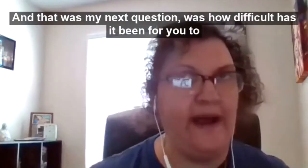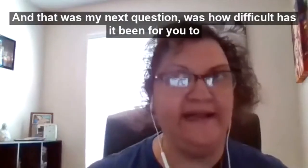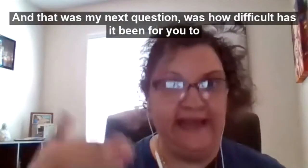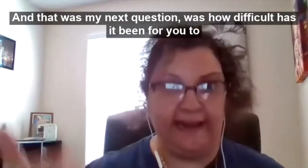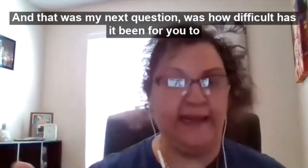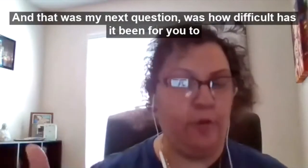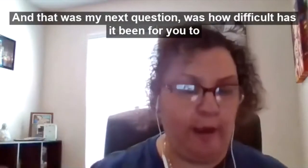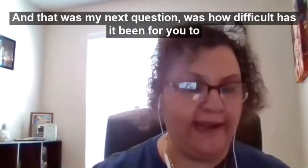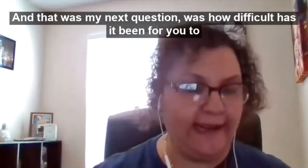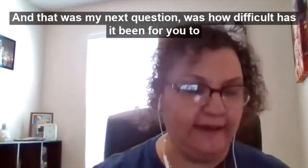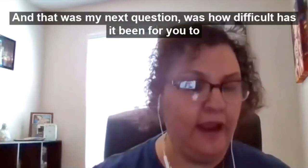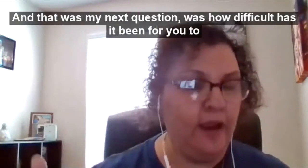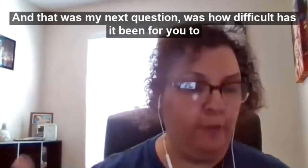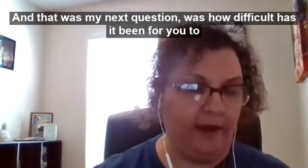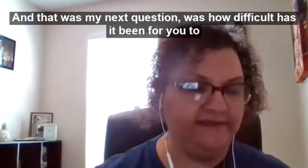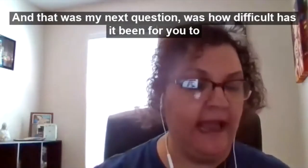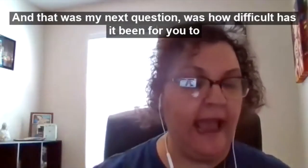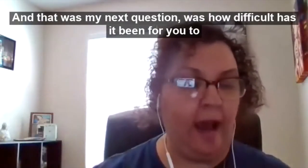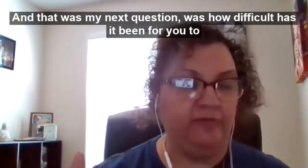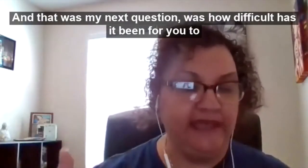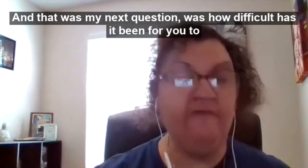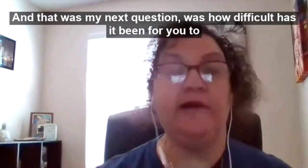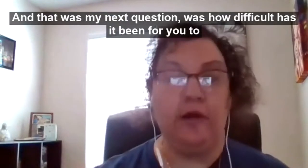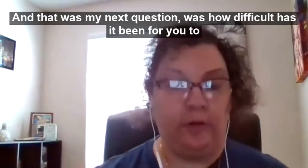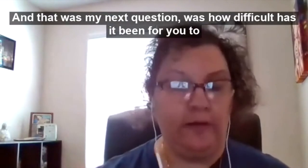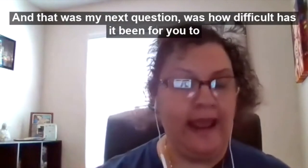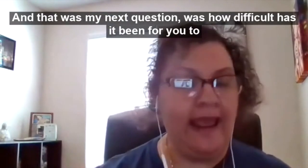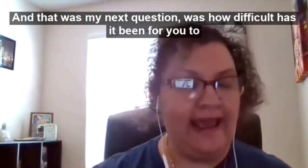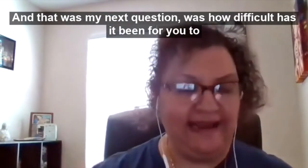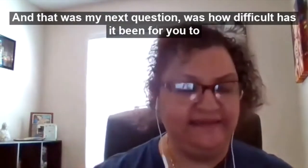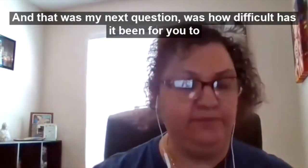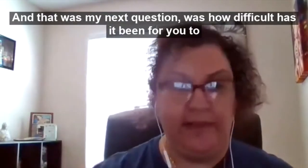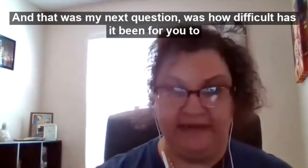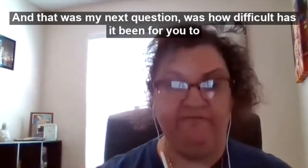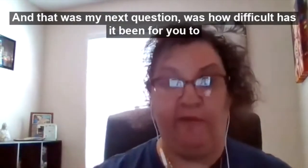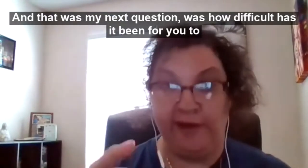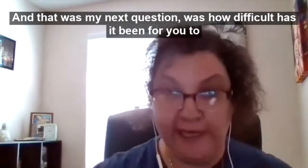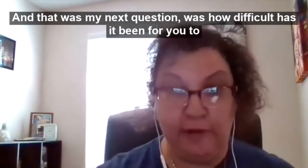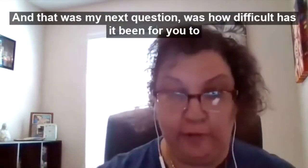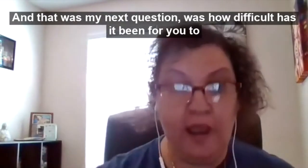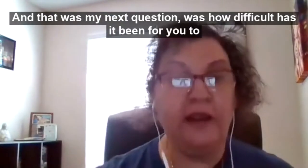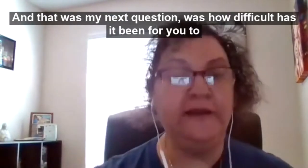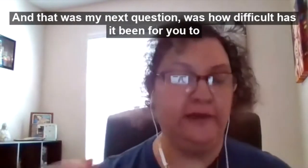my next question, was how difficult has it been for you to